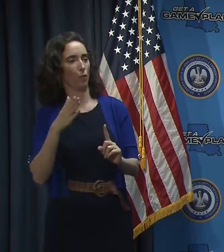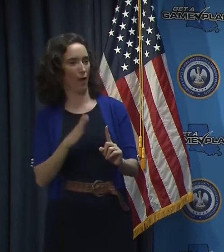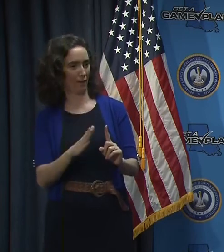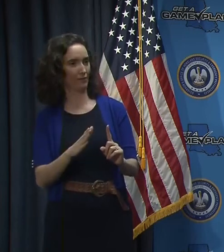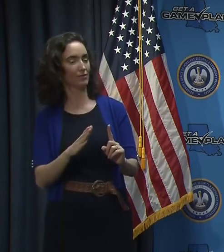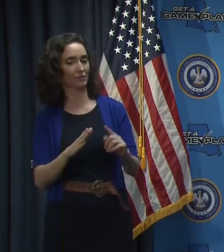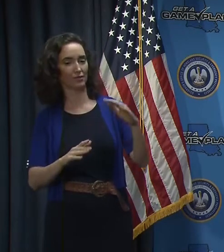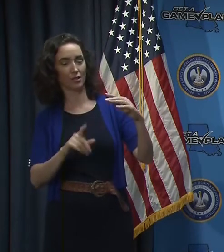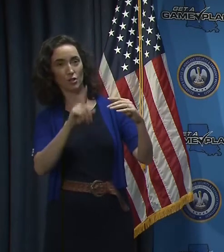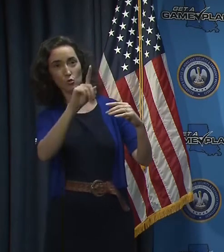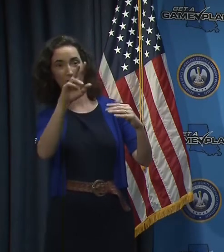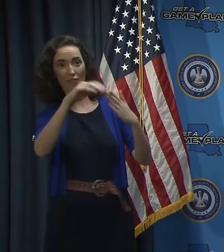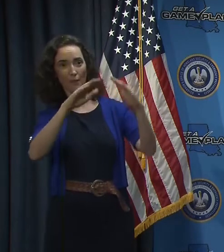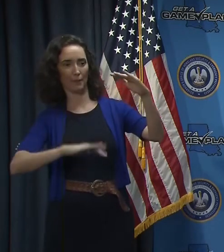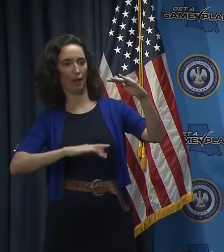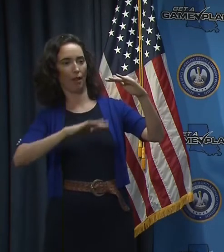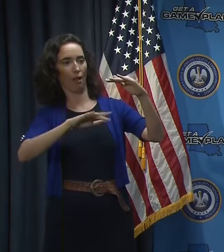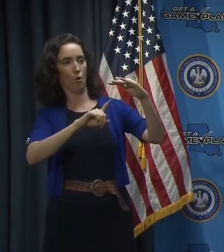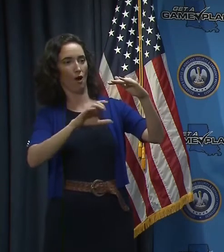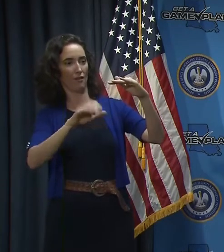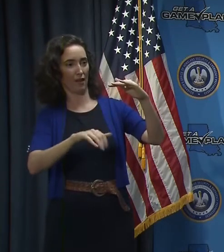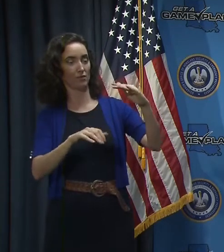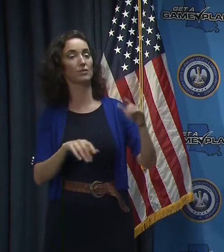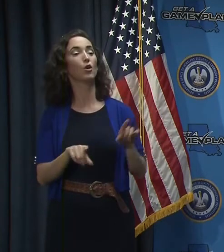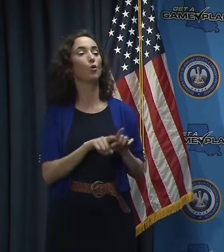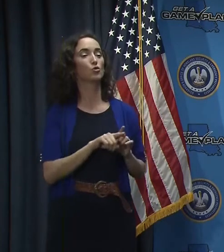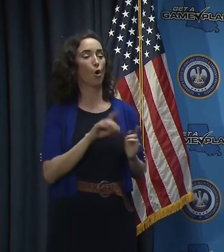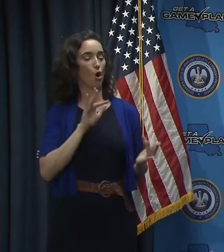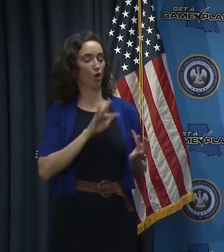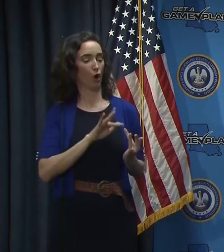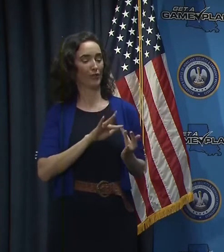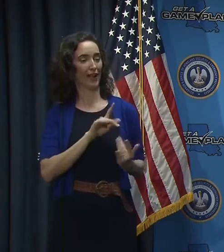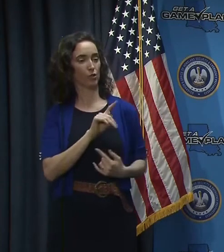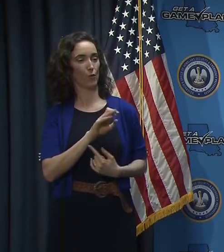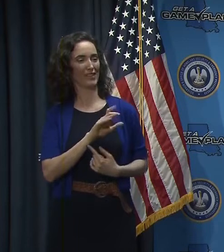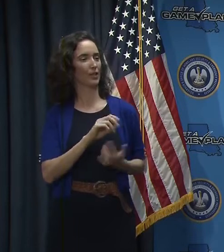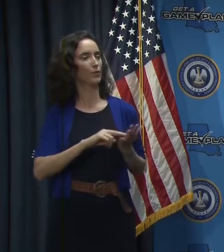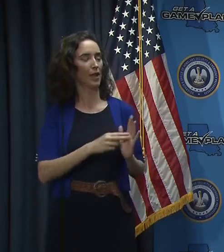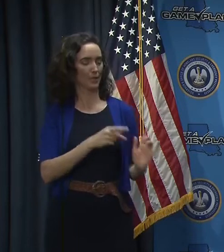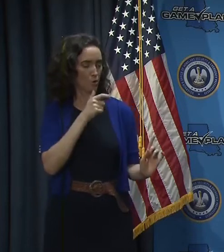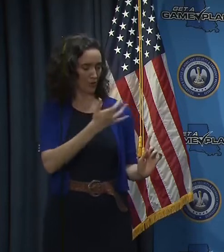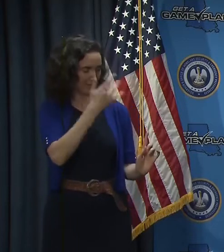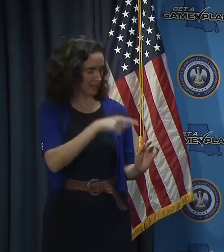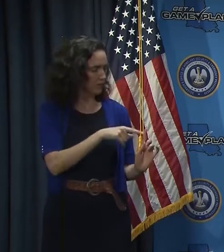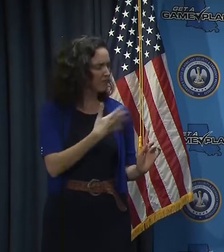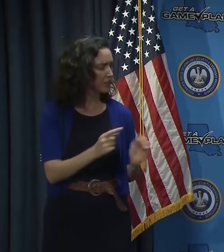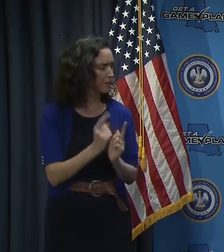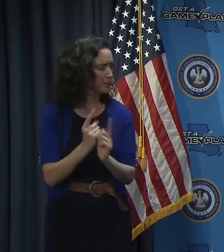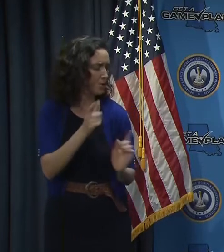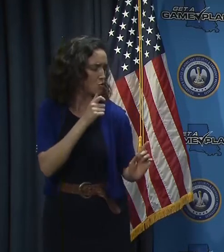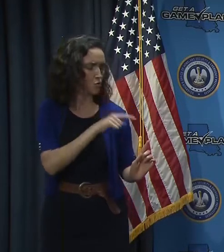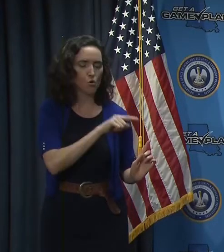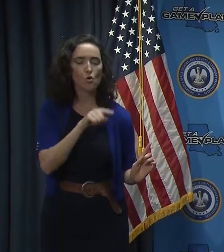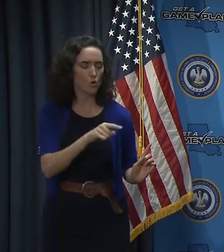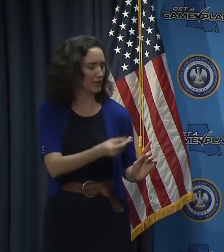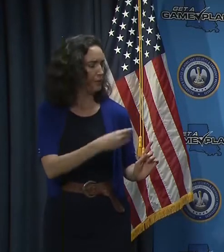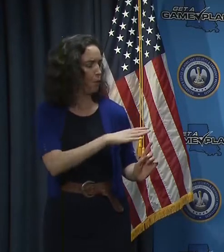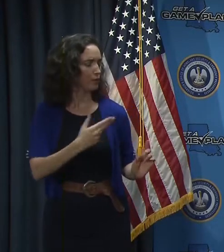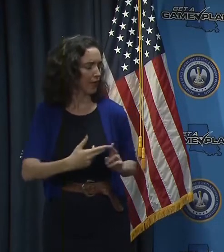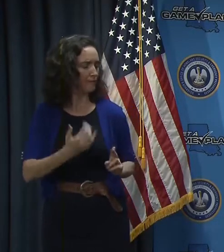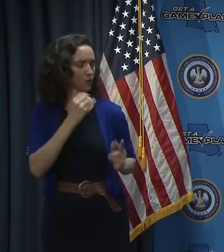find, identifying that individual, interviewing them, identifying their contacts, and reaching out to them. We think that we'll be,